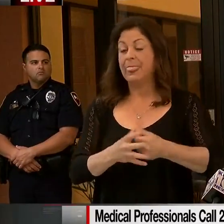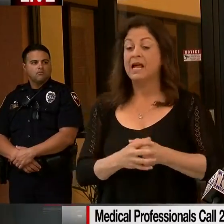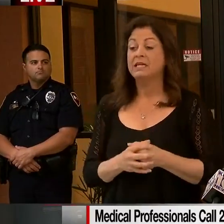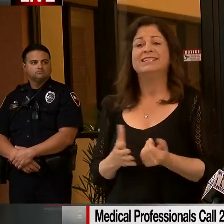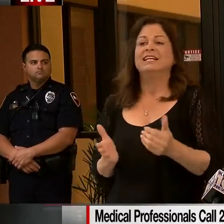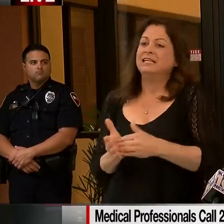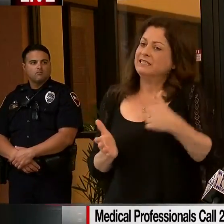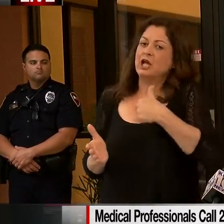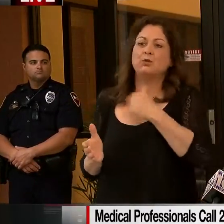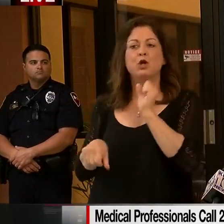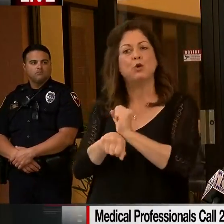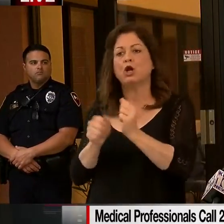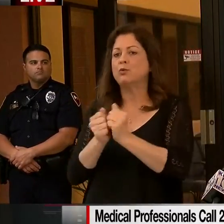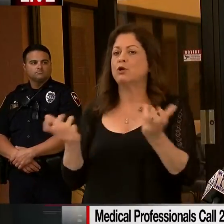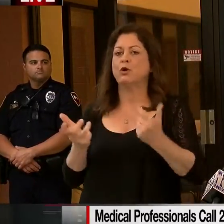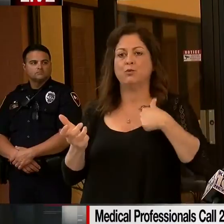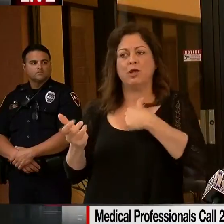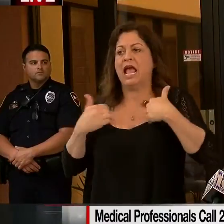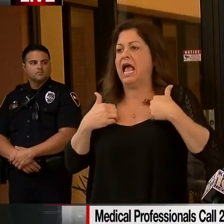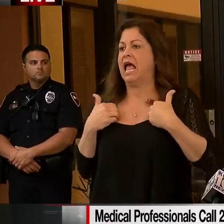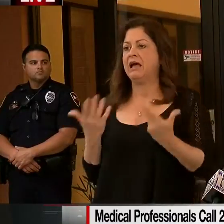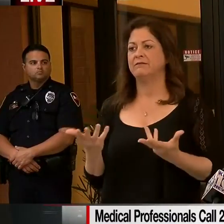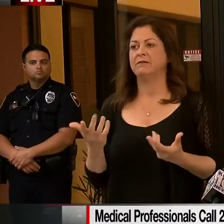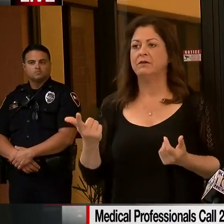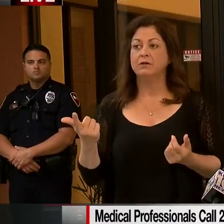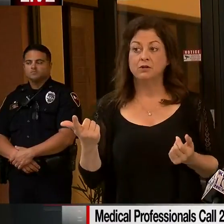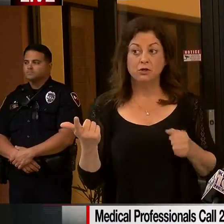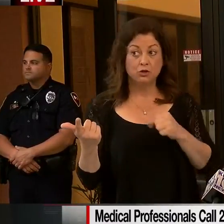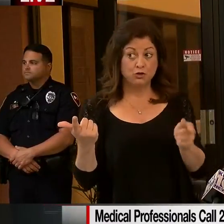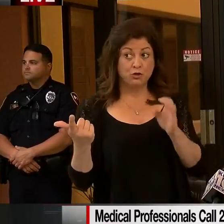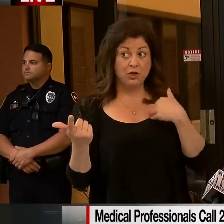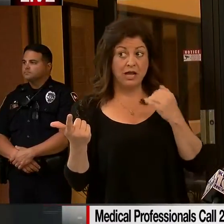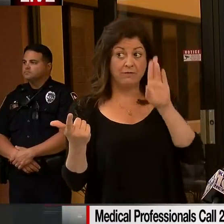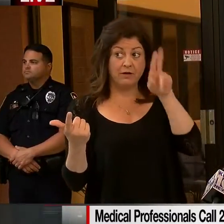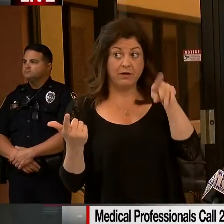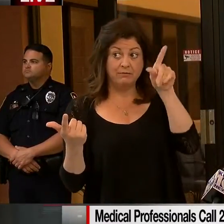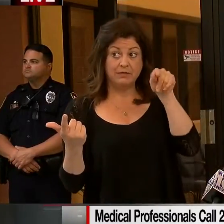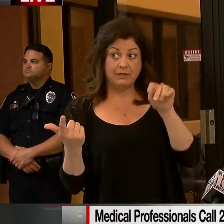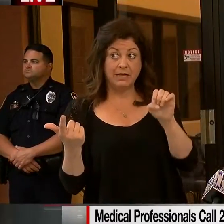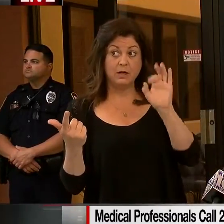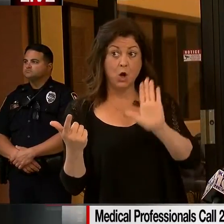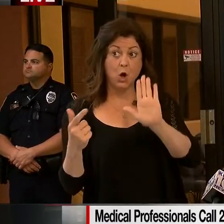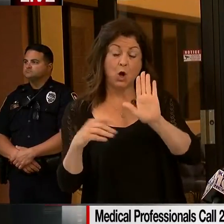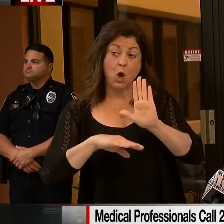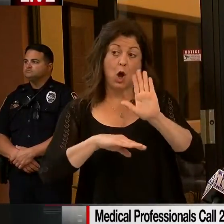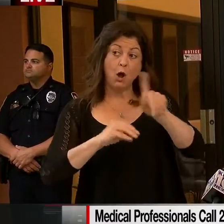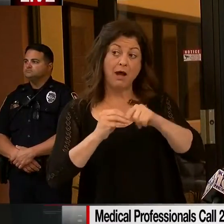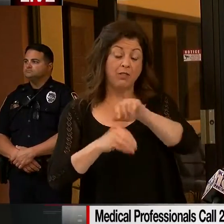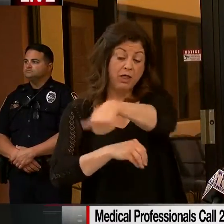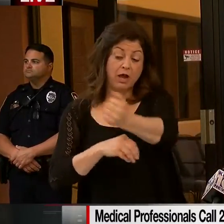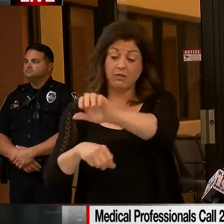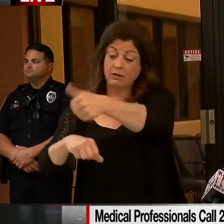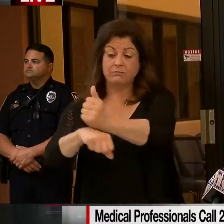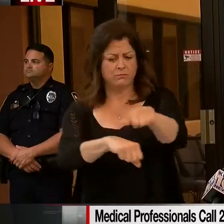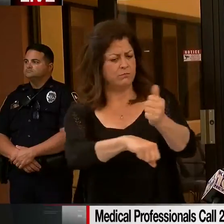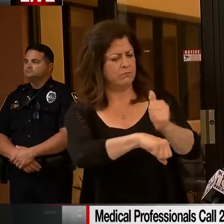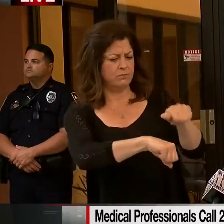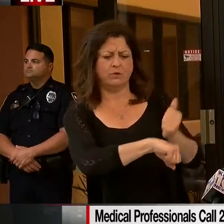we're working with what we have. Go ahead. Do you have an update on the other three testing locations? Are they still expected to open sometime